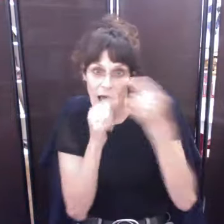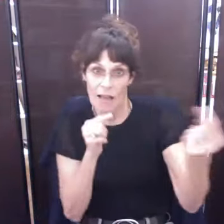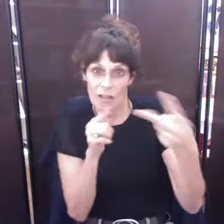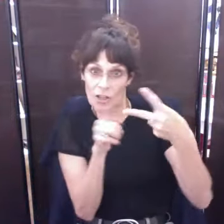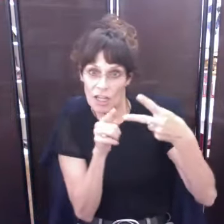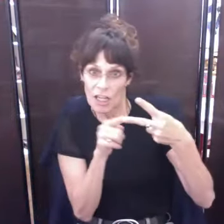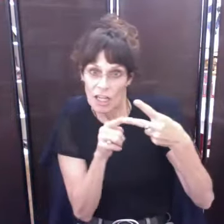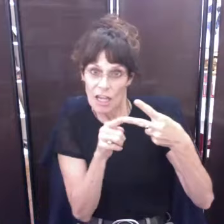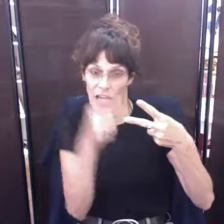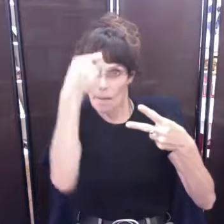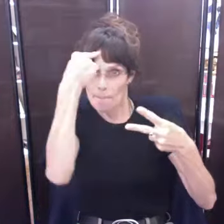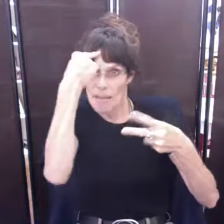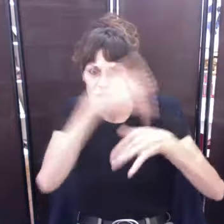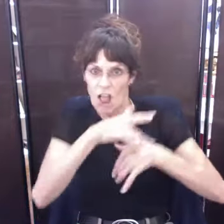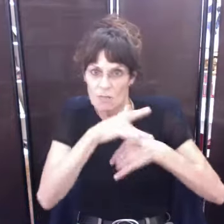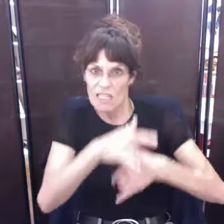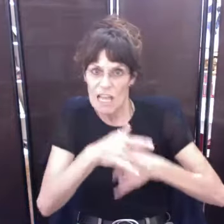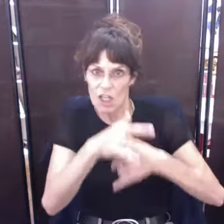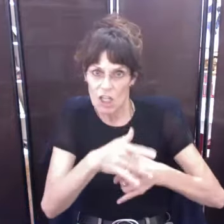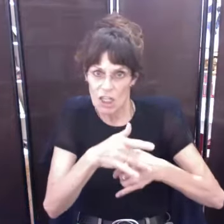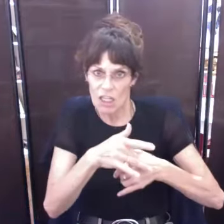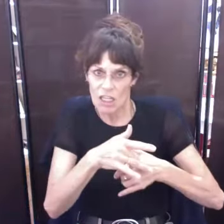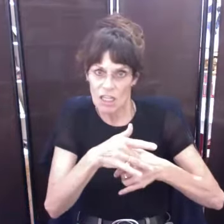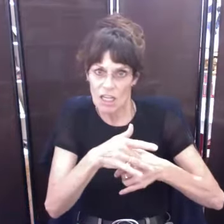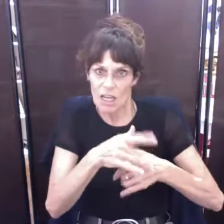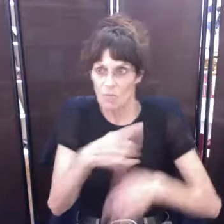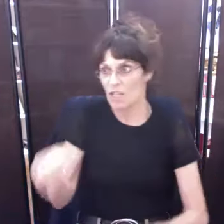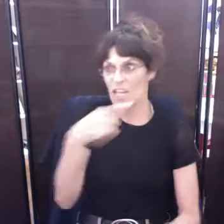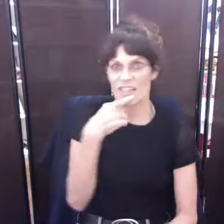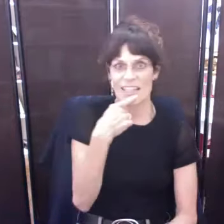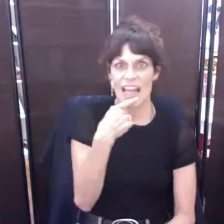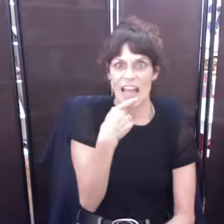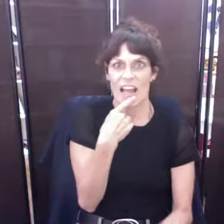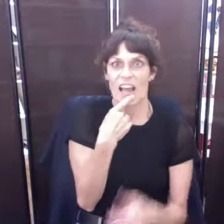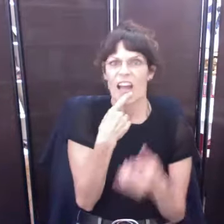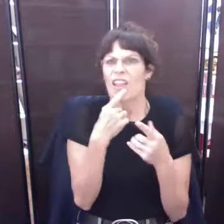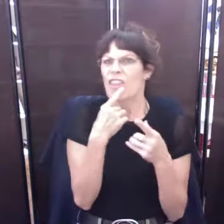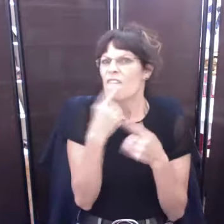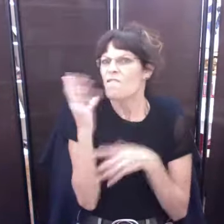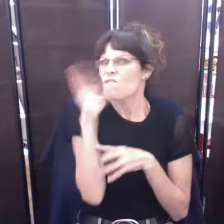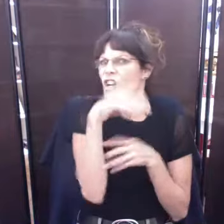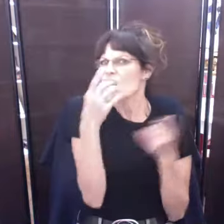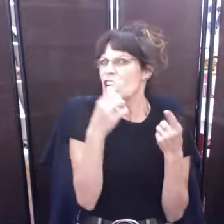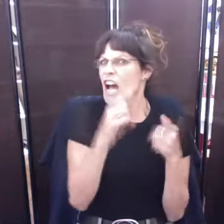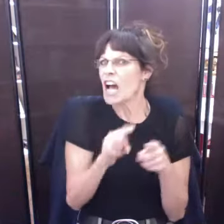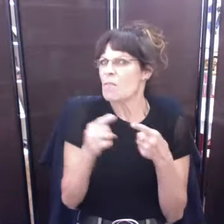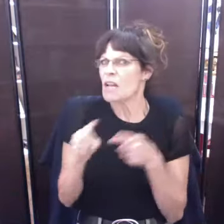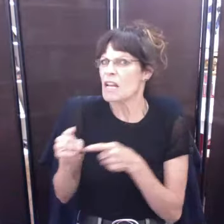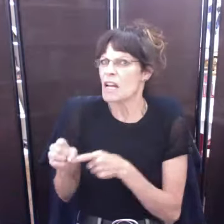mental obsession. And when they say the phenomenon of craving, phenomenon means something I